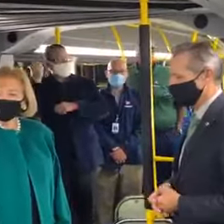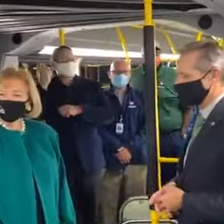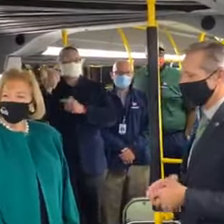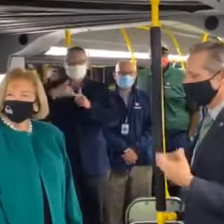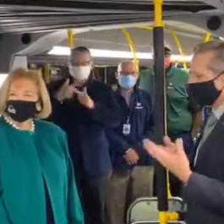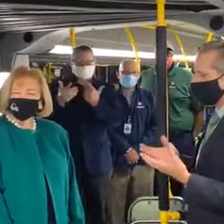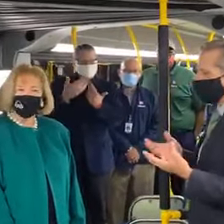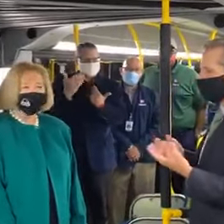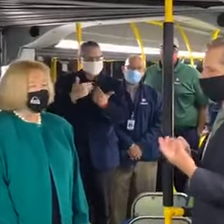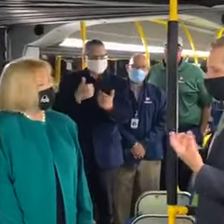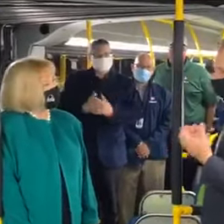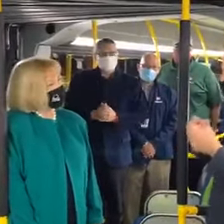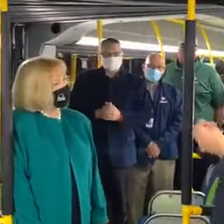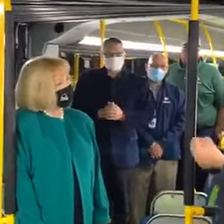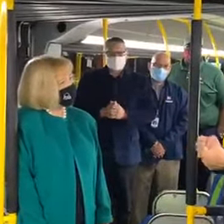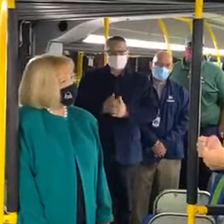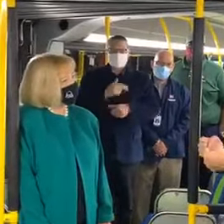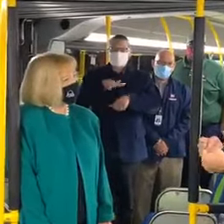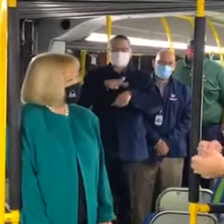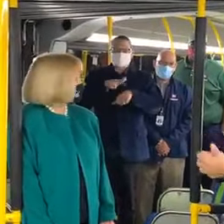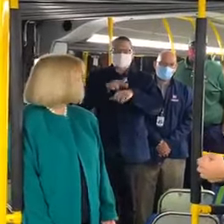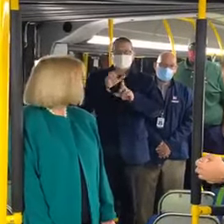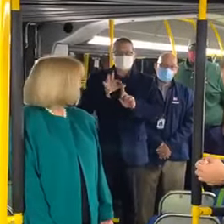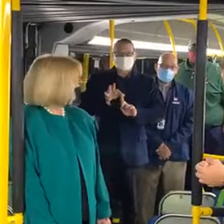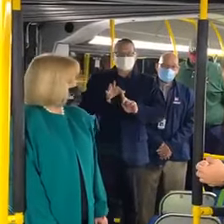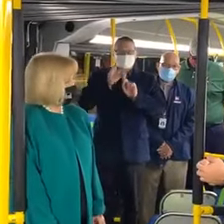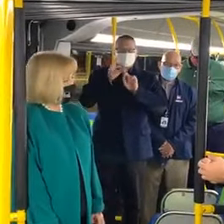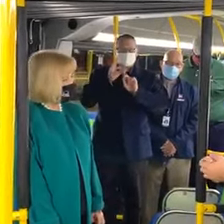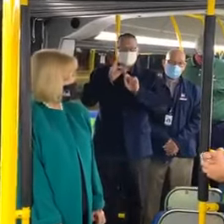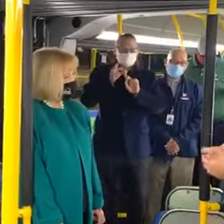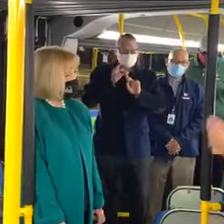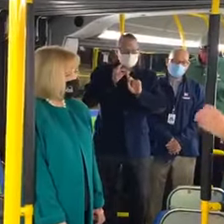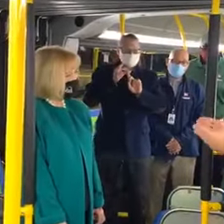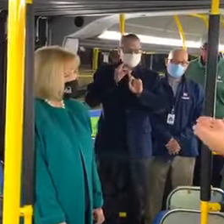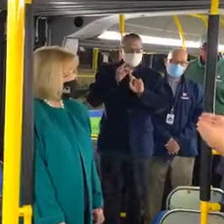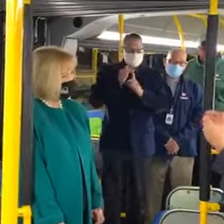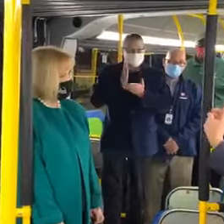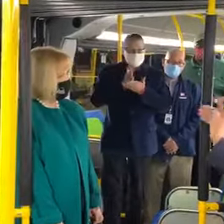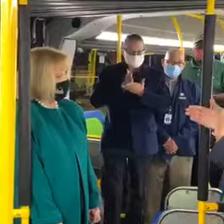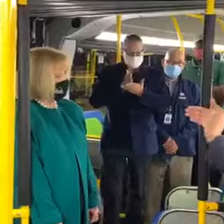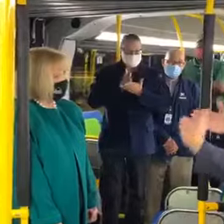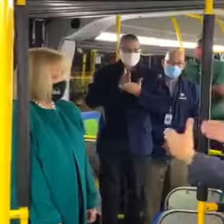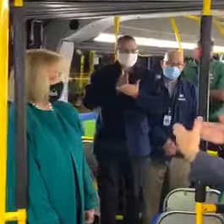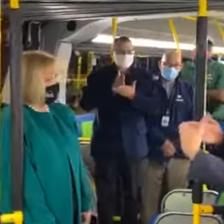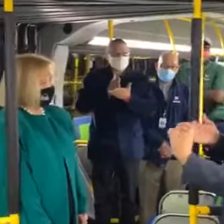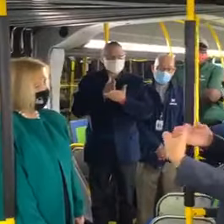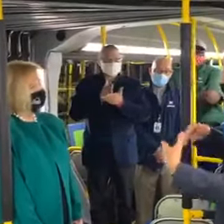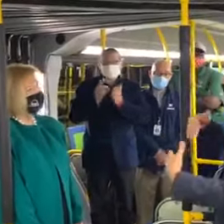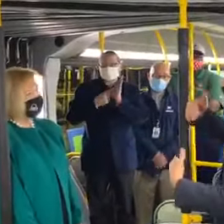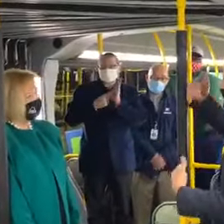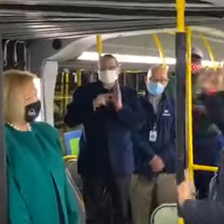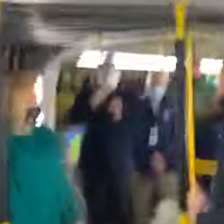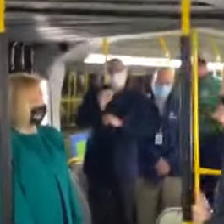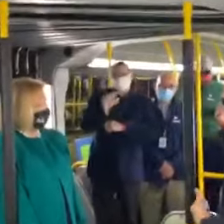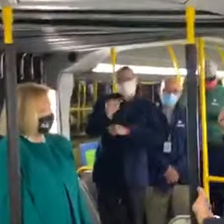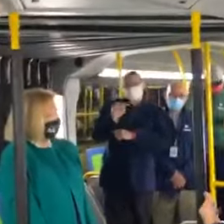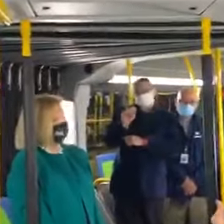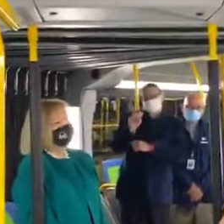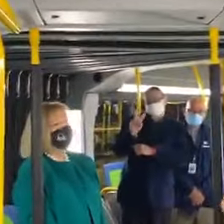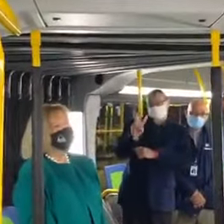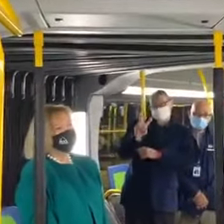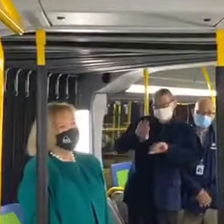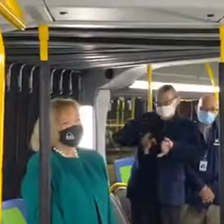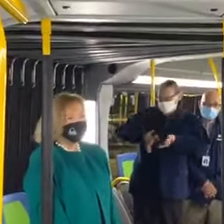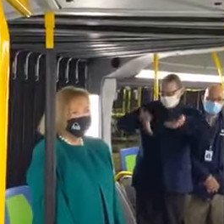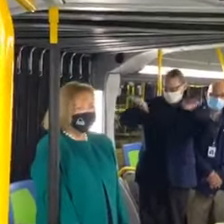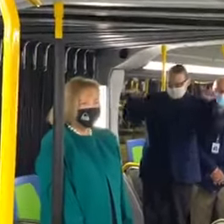that. Doors And of opening. course, if there's a special stop, so a lot of times when there's snow on the ground and we have banks of